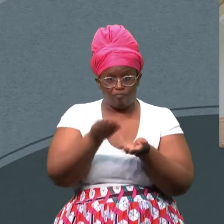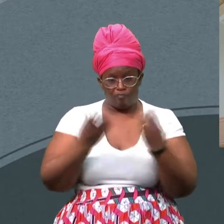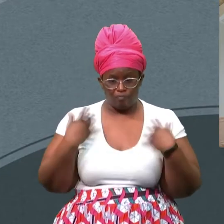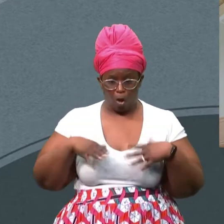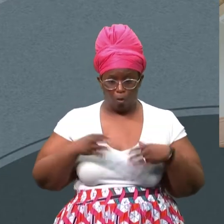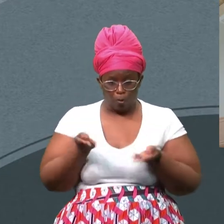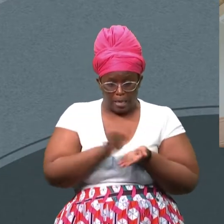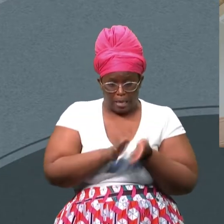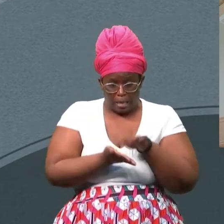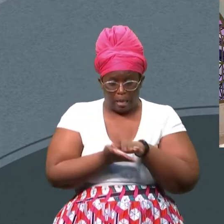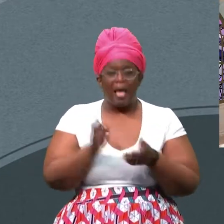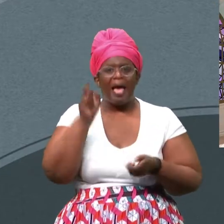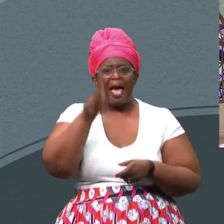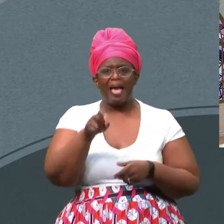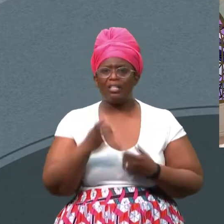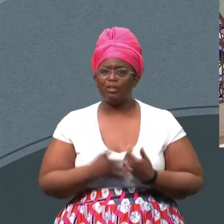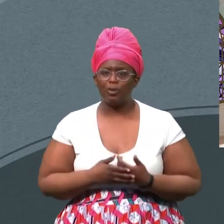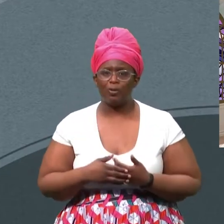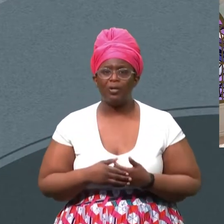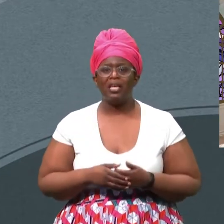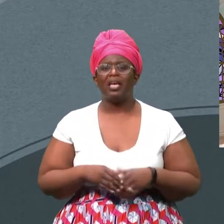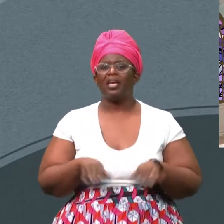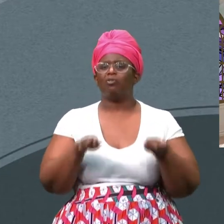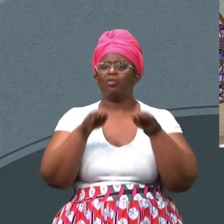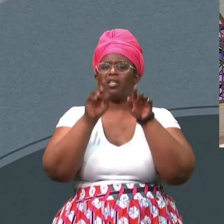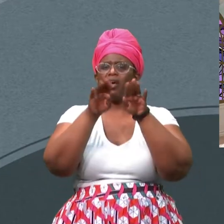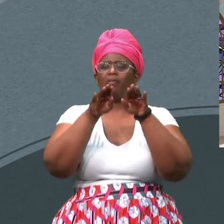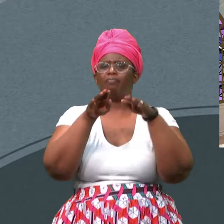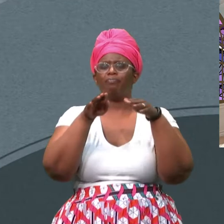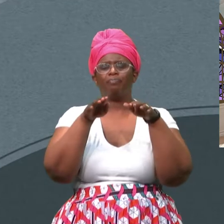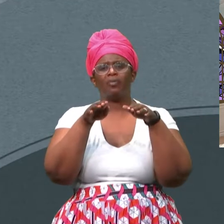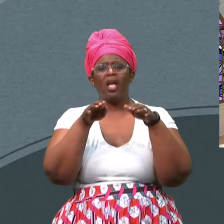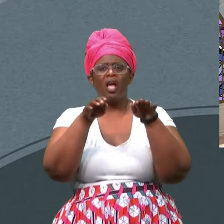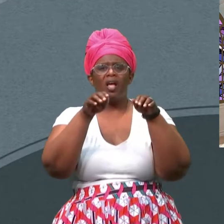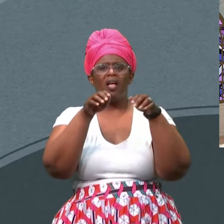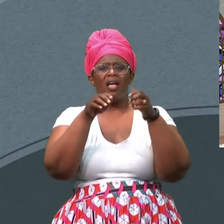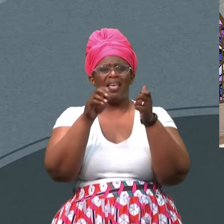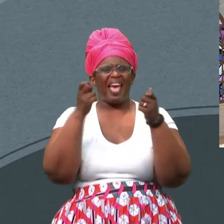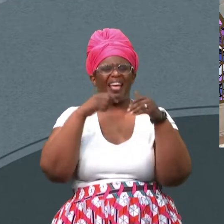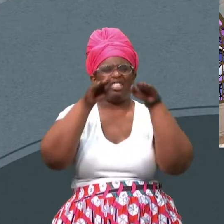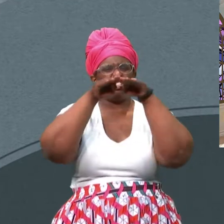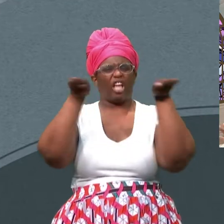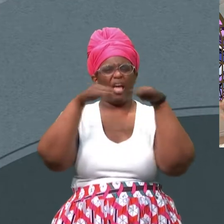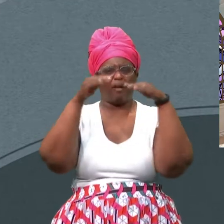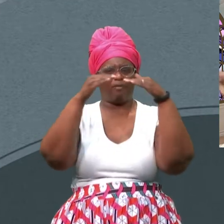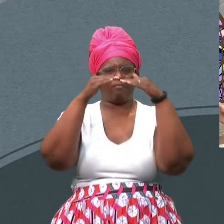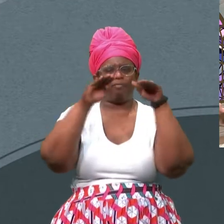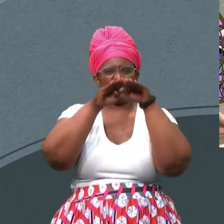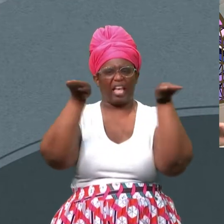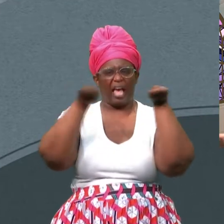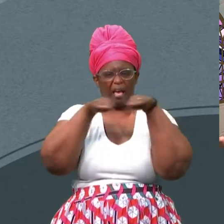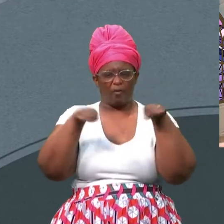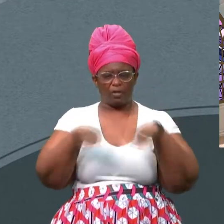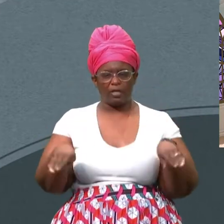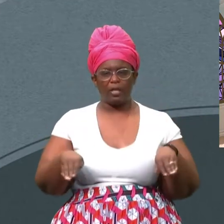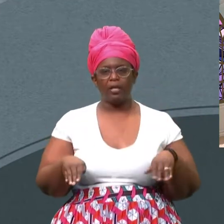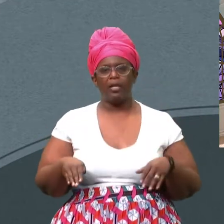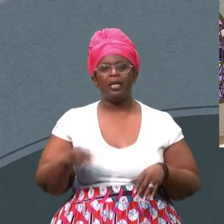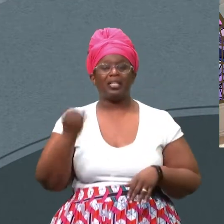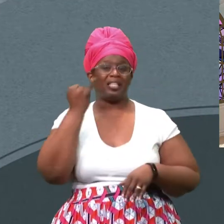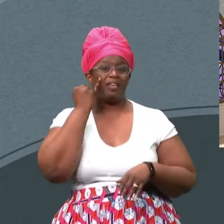shelves, almost like a linen closet. And my parents had, you would have to buy an actual closet